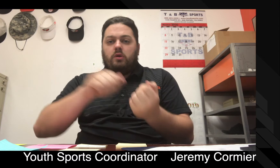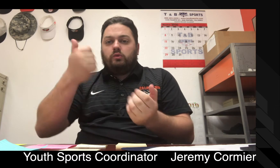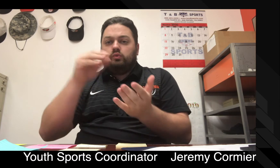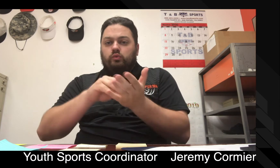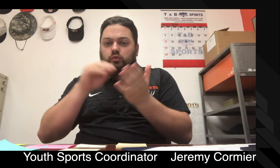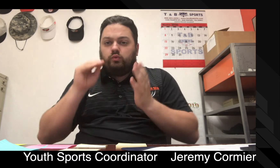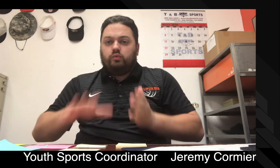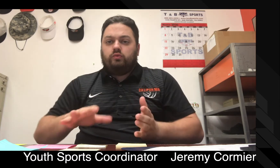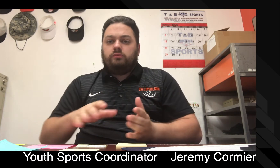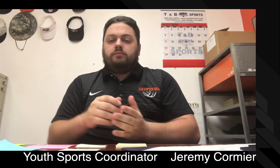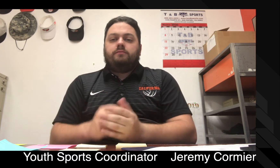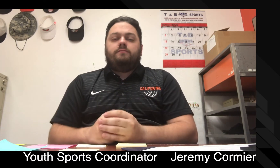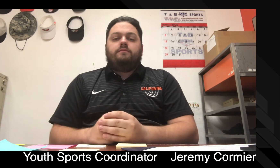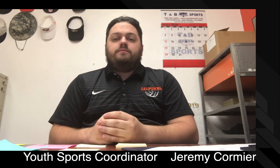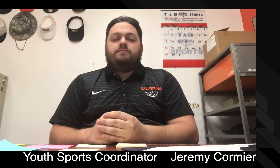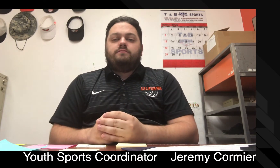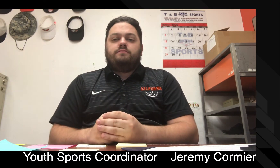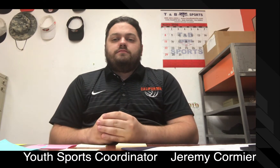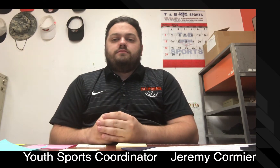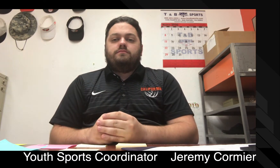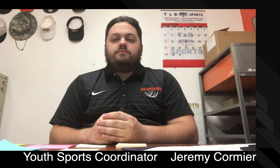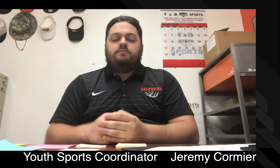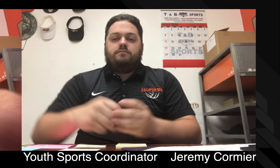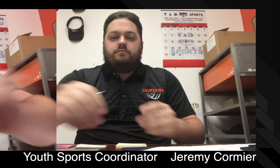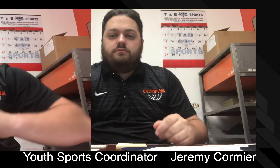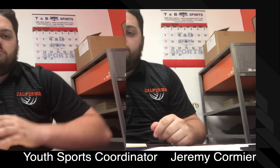in commitment to support other students.